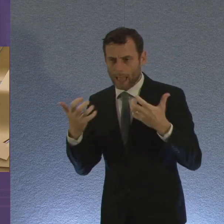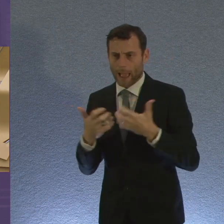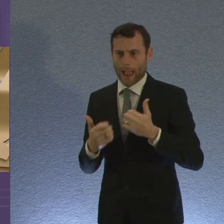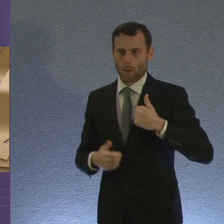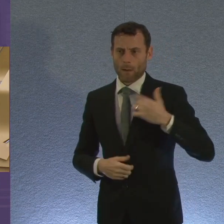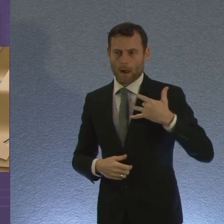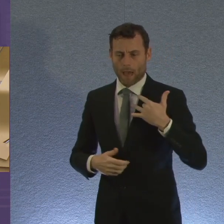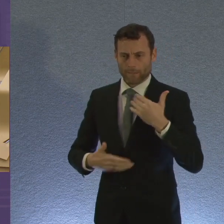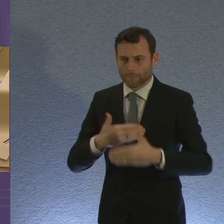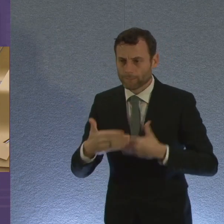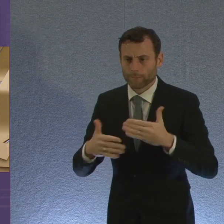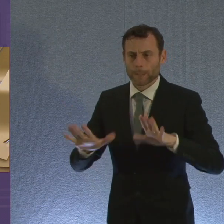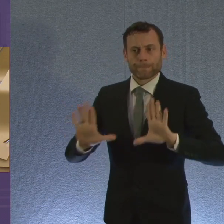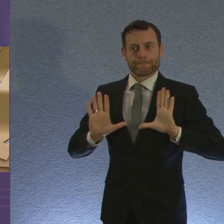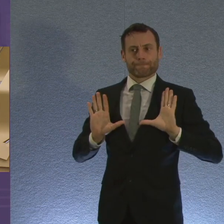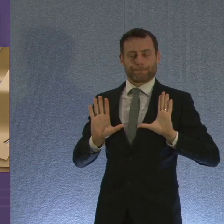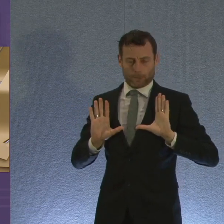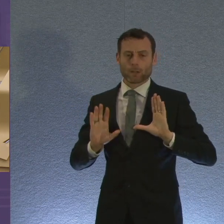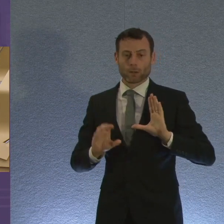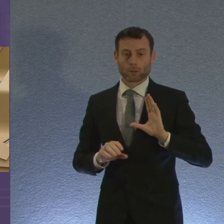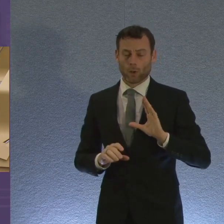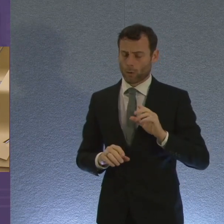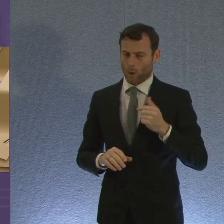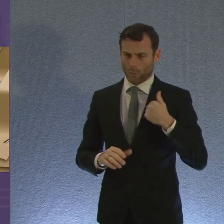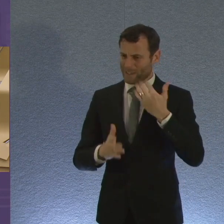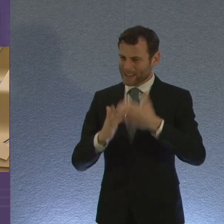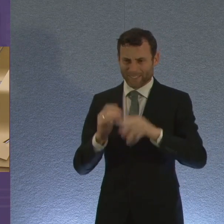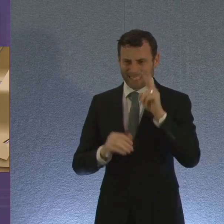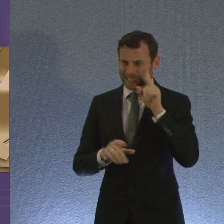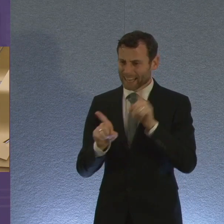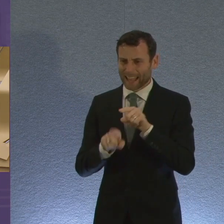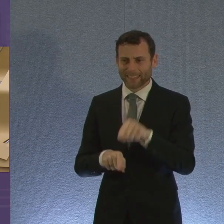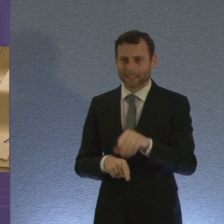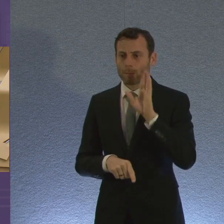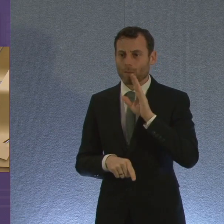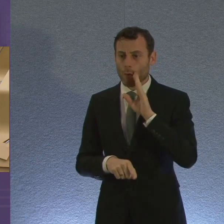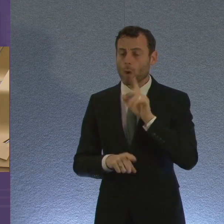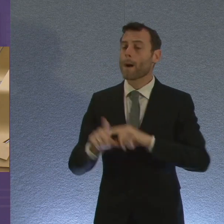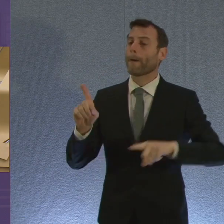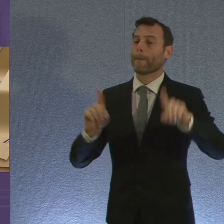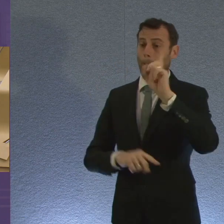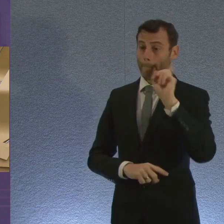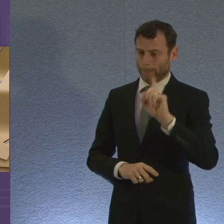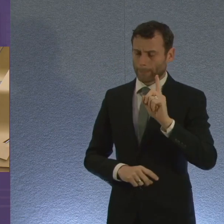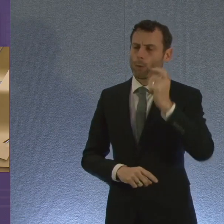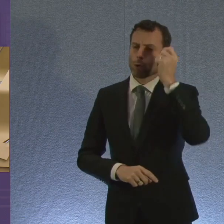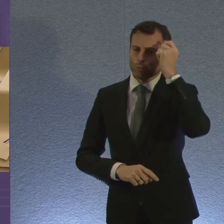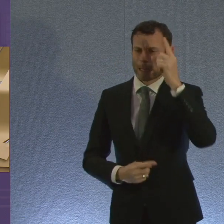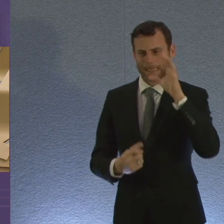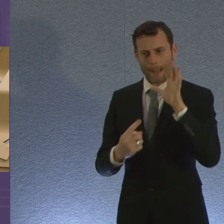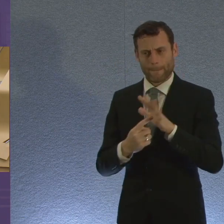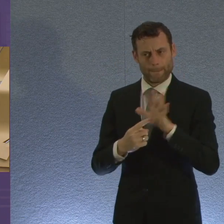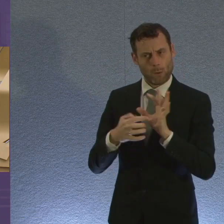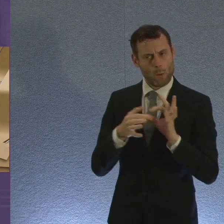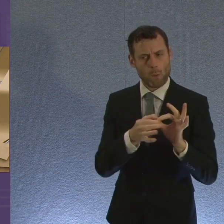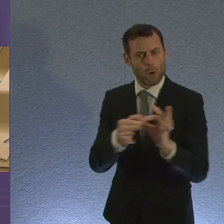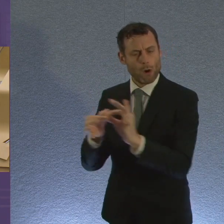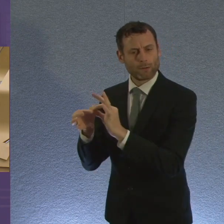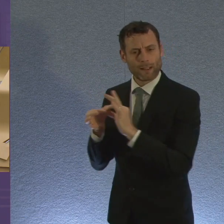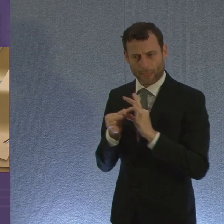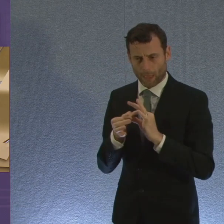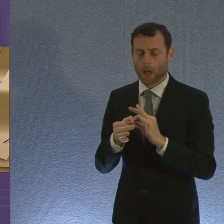lifetimes. I know that the people of Scotland recognise the necessity for those restrictions, and they recognise that by working together, by following